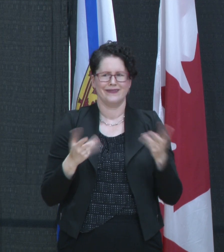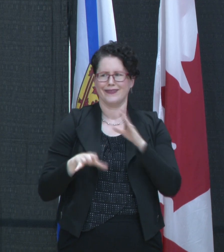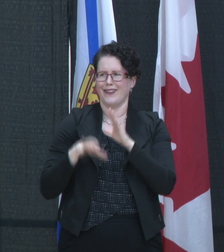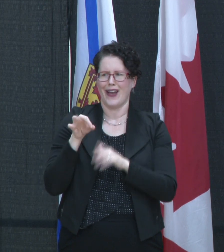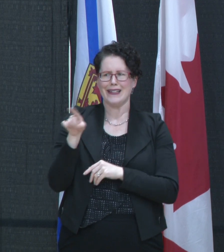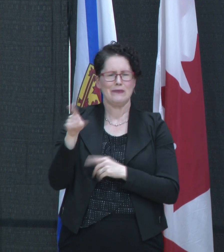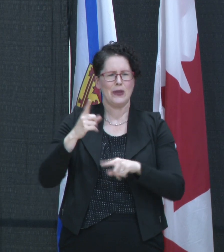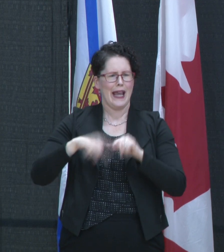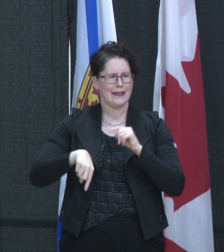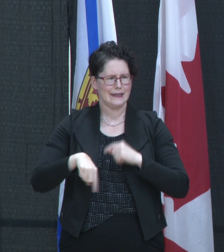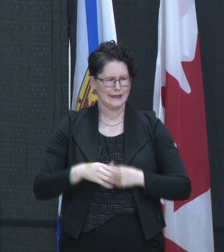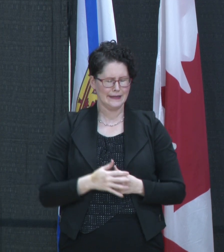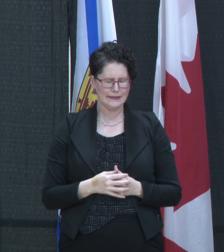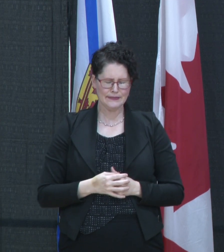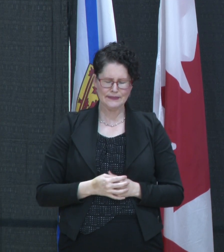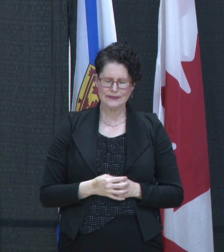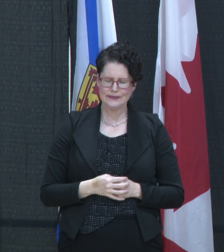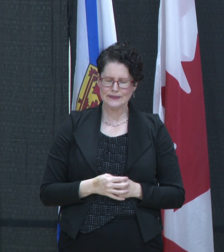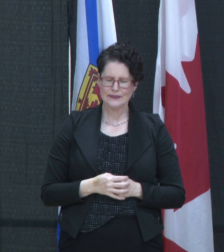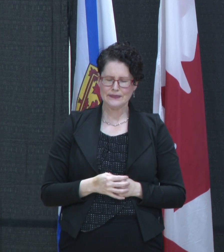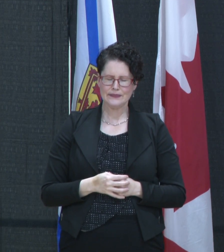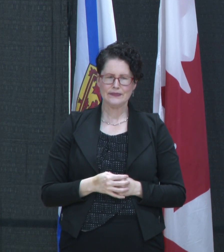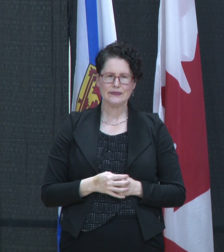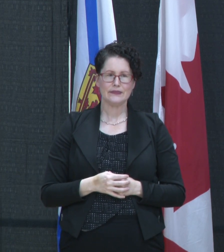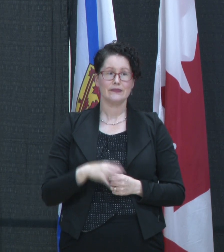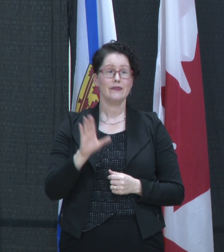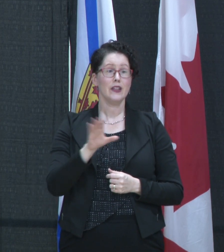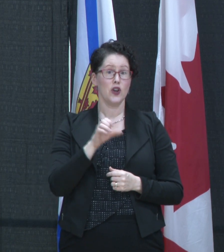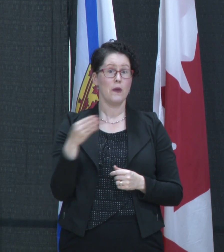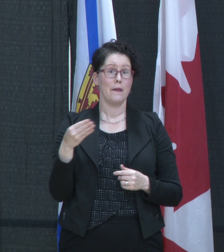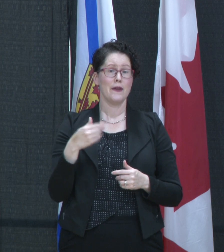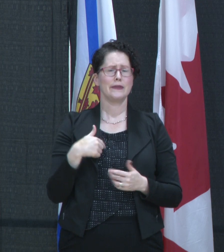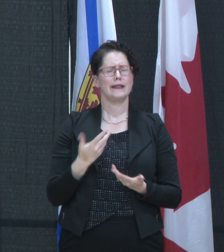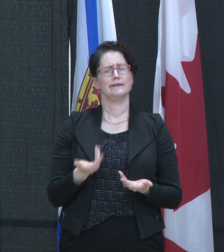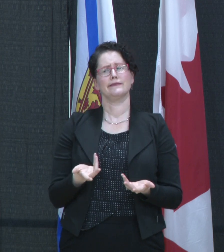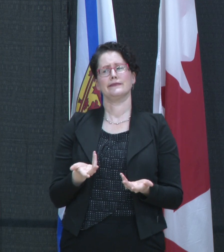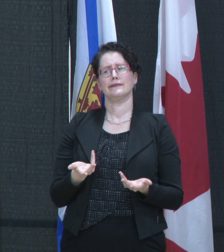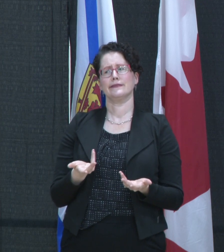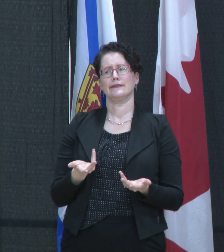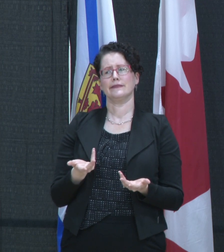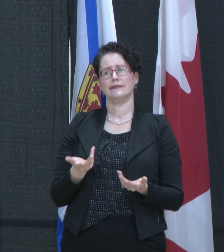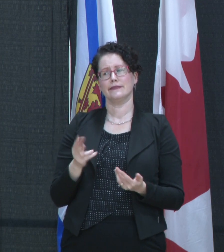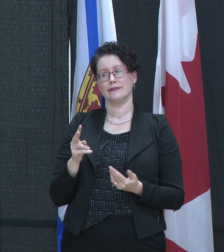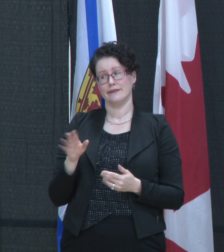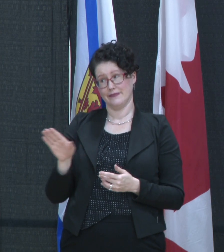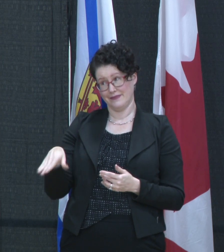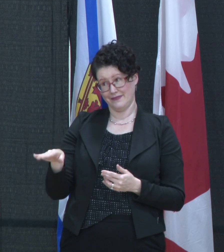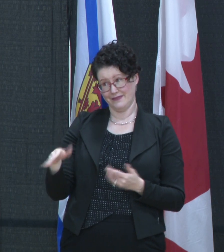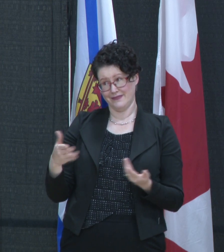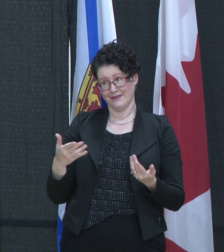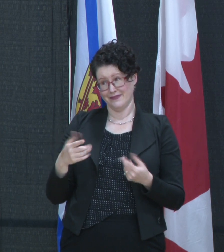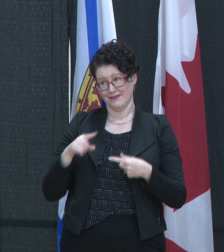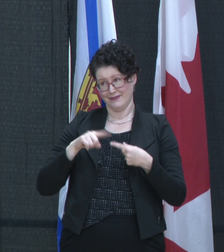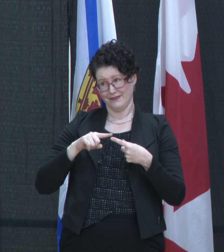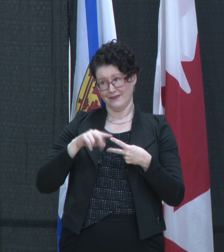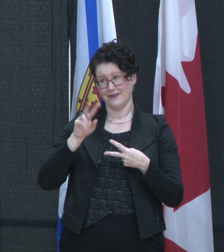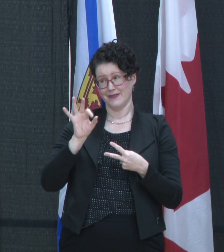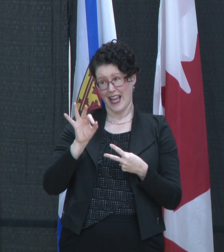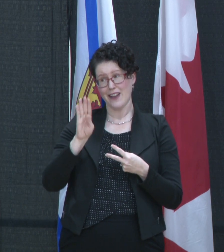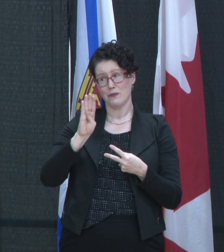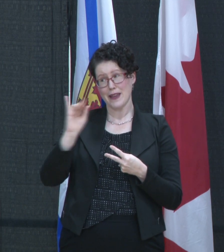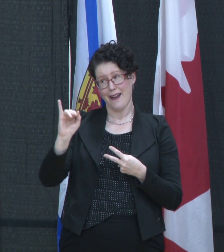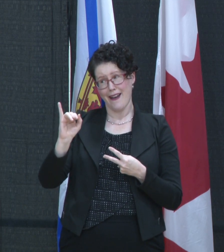able to locate him. The president, with a little smile on his face, he said, Valerie, we have the FBI at our